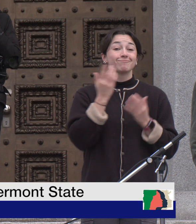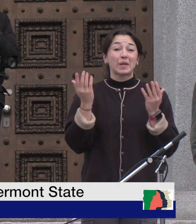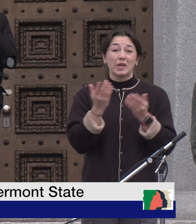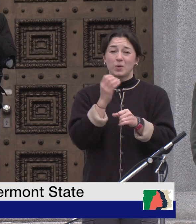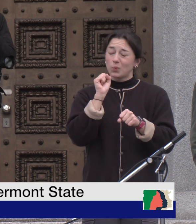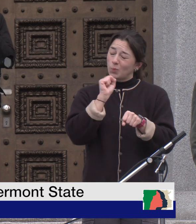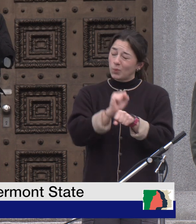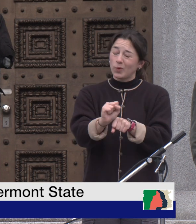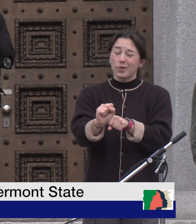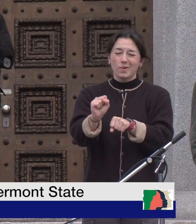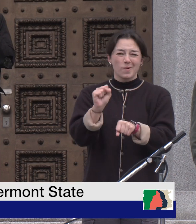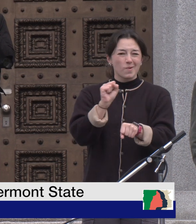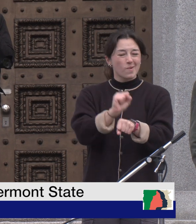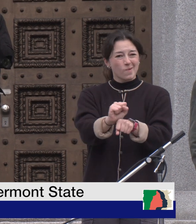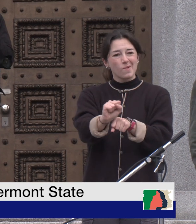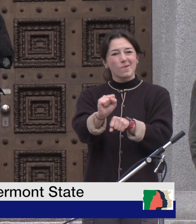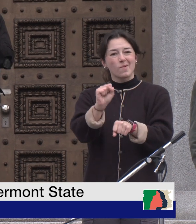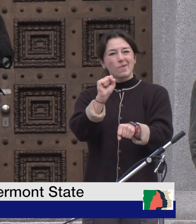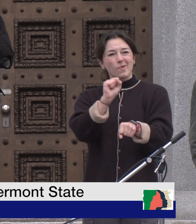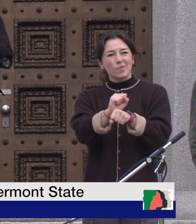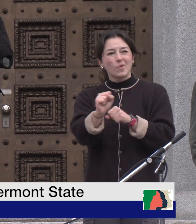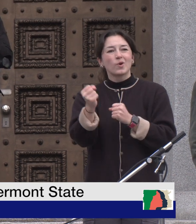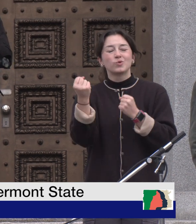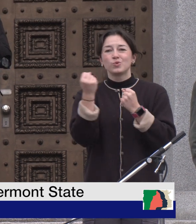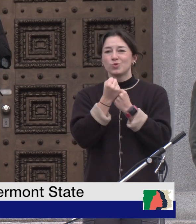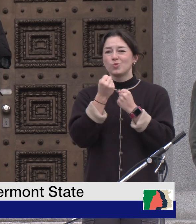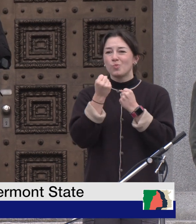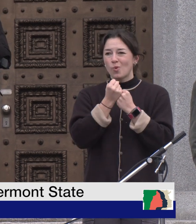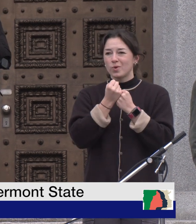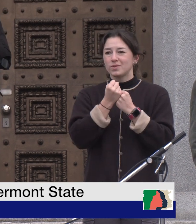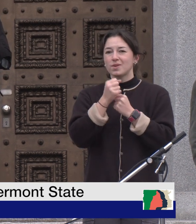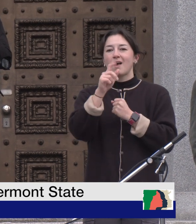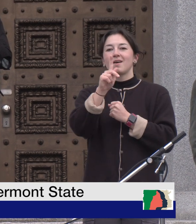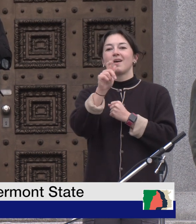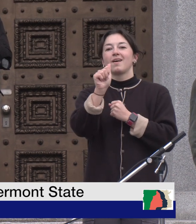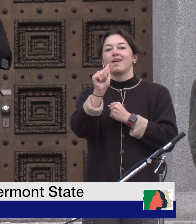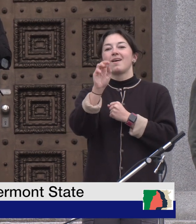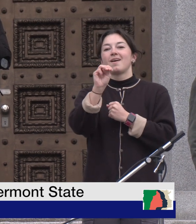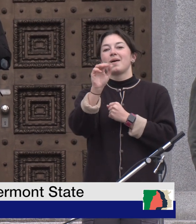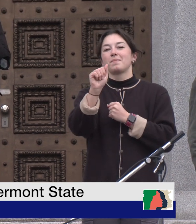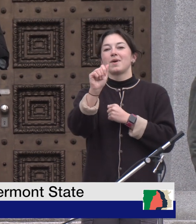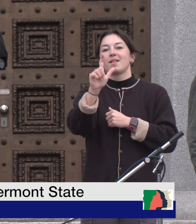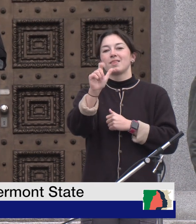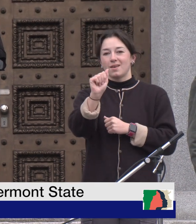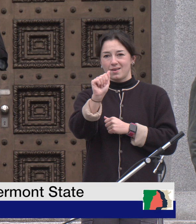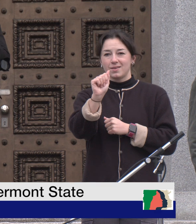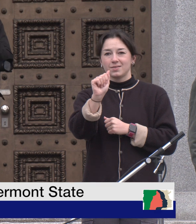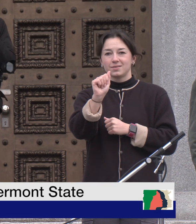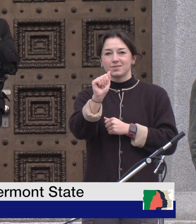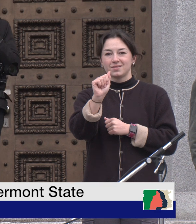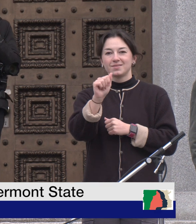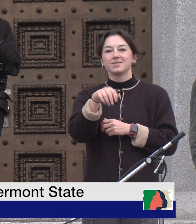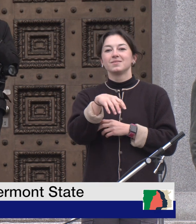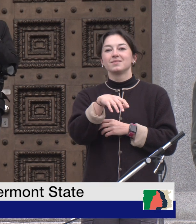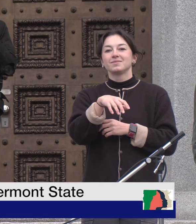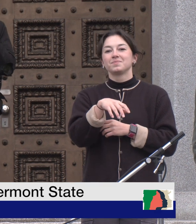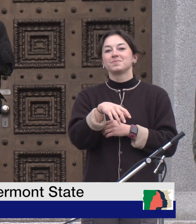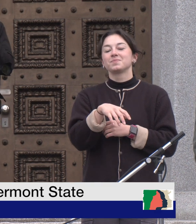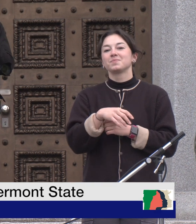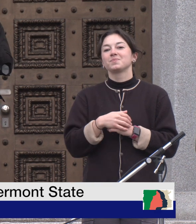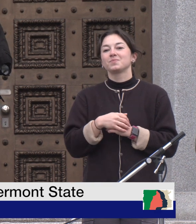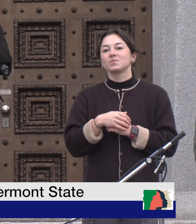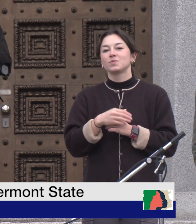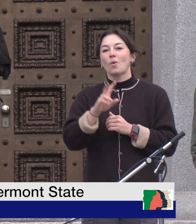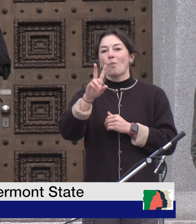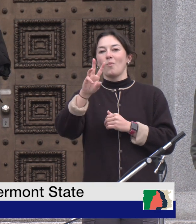hard to support the Kamala and Waltz. We